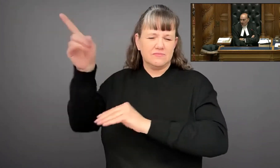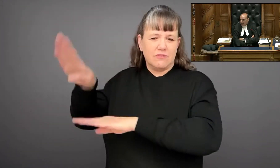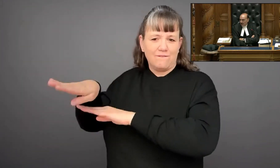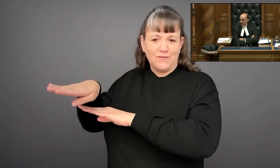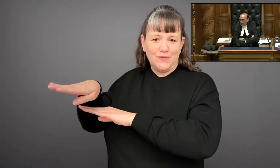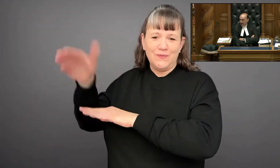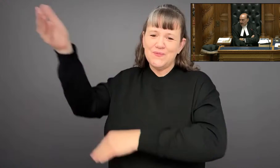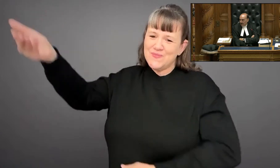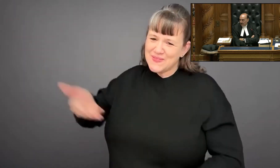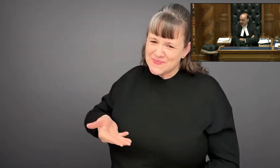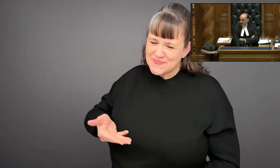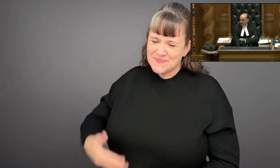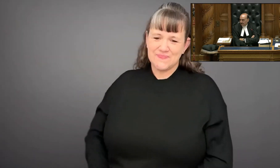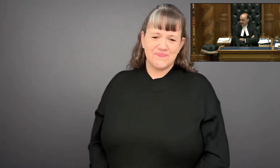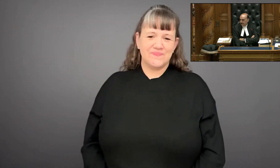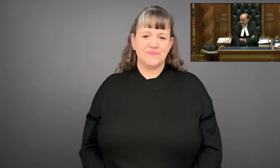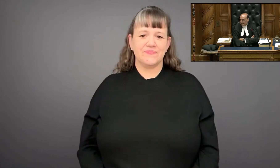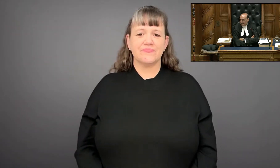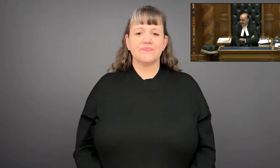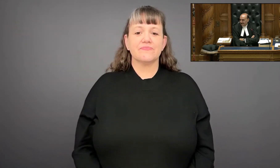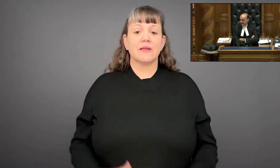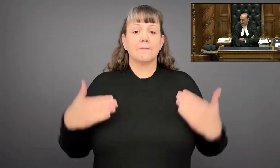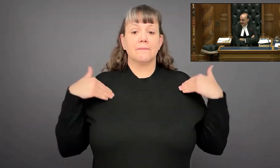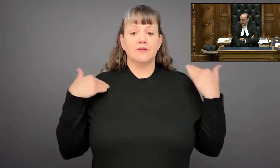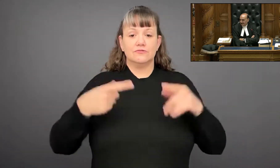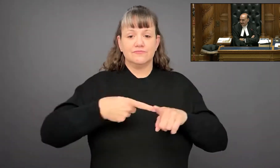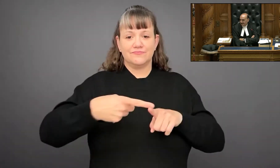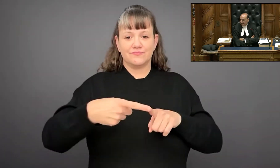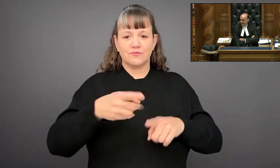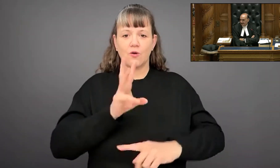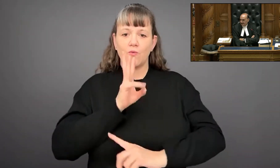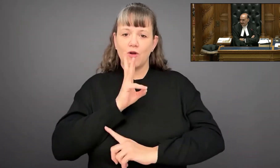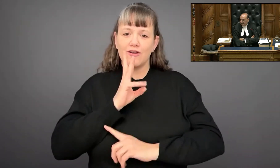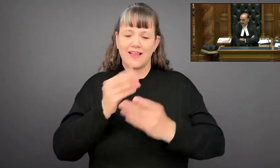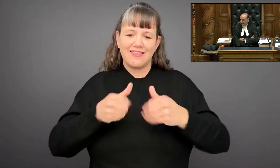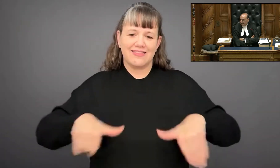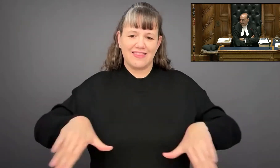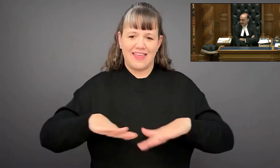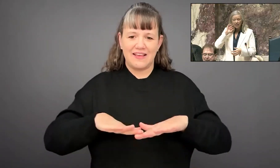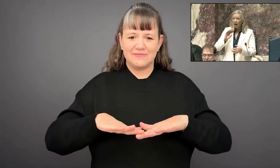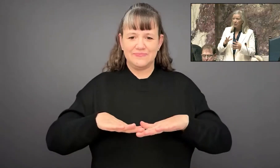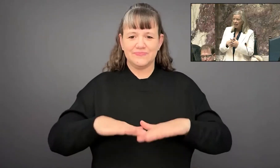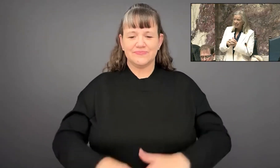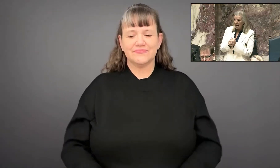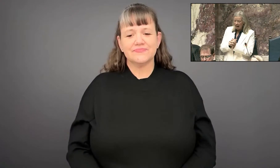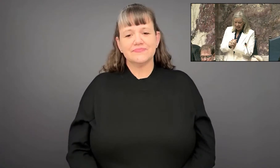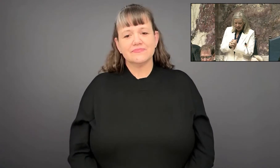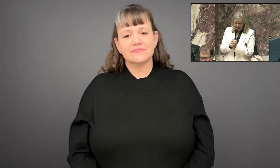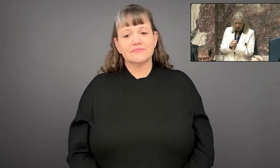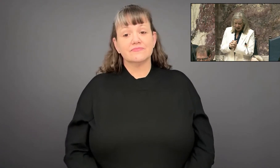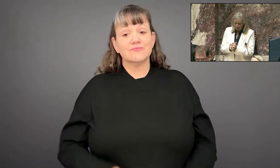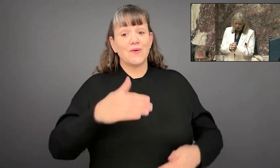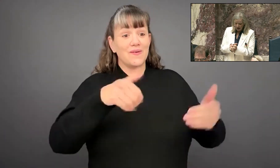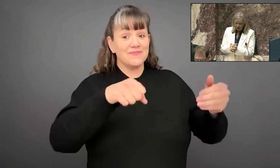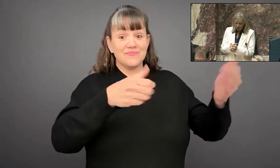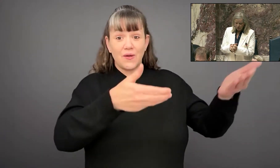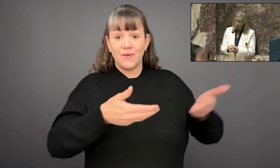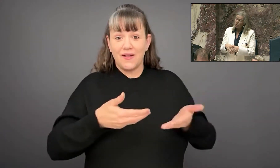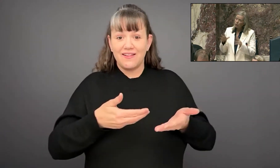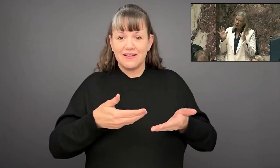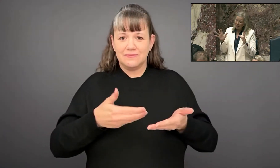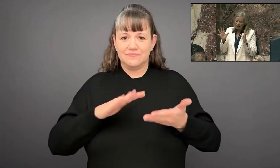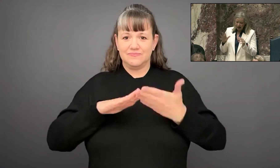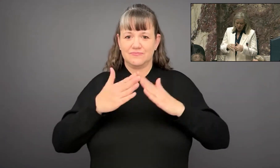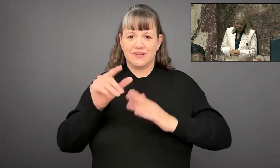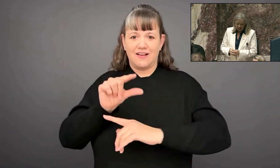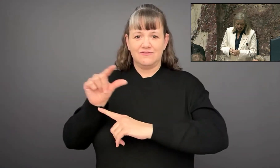Minister of Water and Land. Thank you so much, Honourable Minister. In welcoming our local governments, I would like to add a couple of extra folks